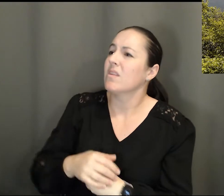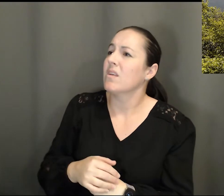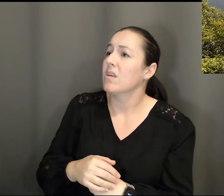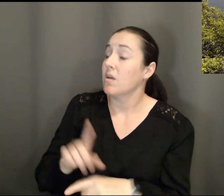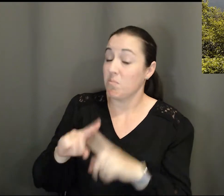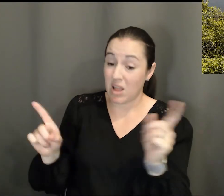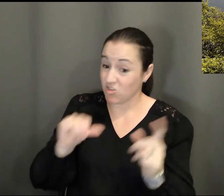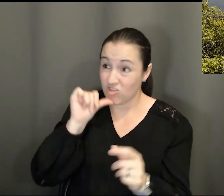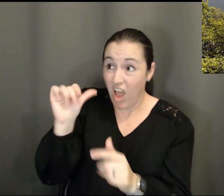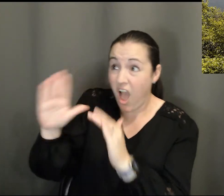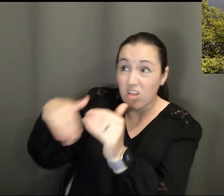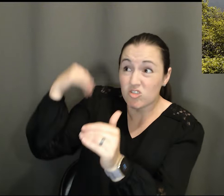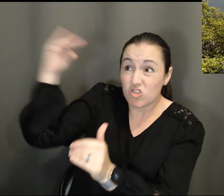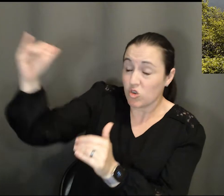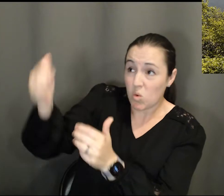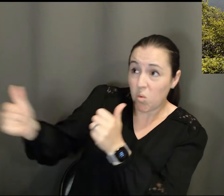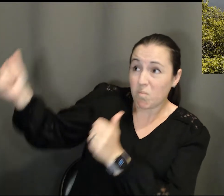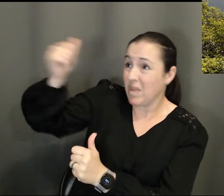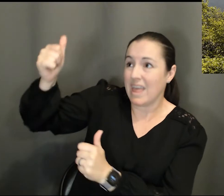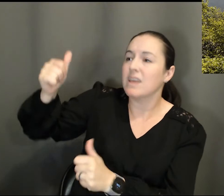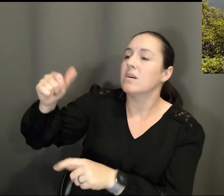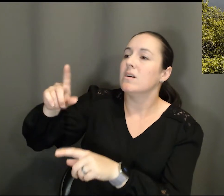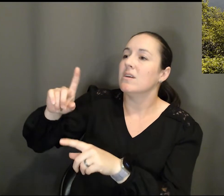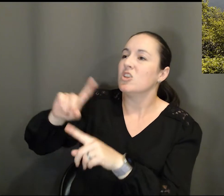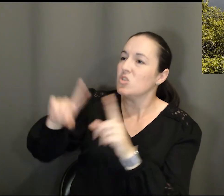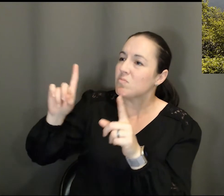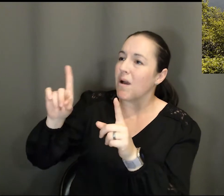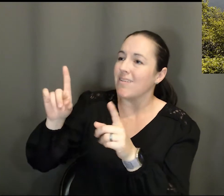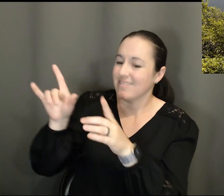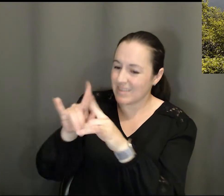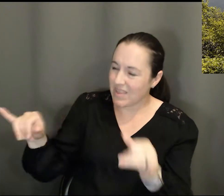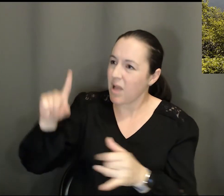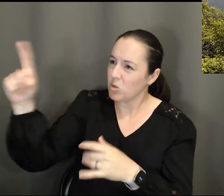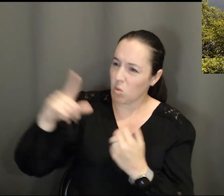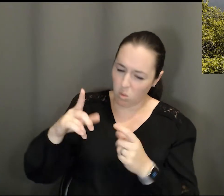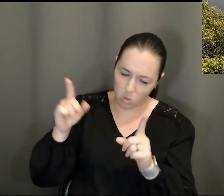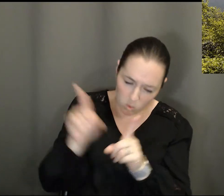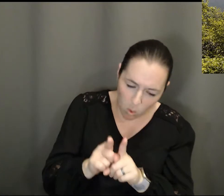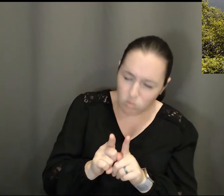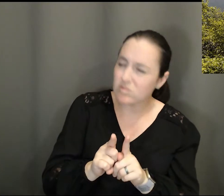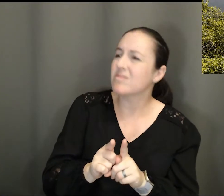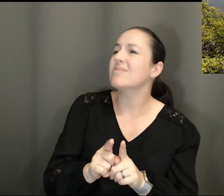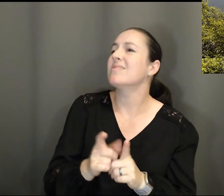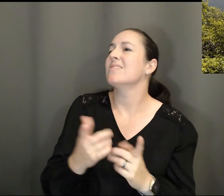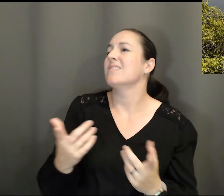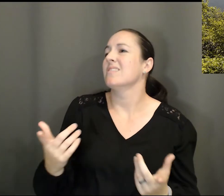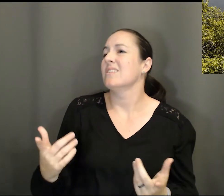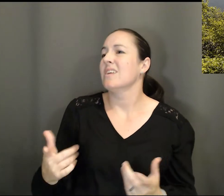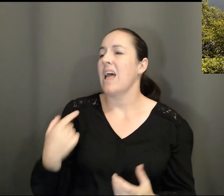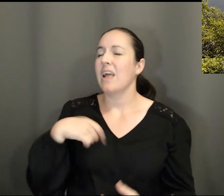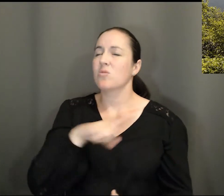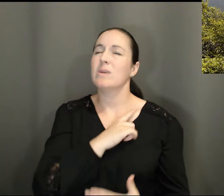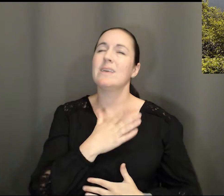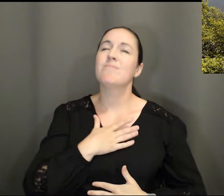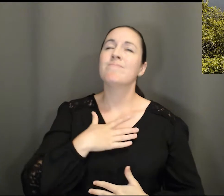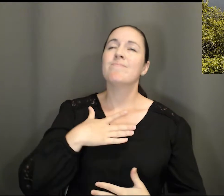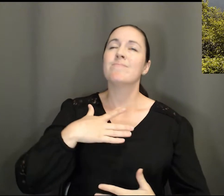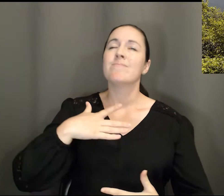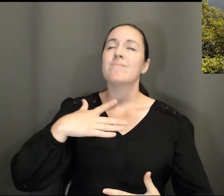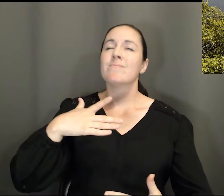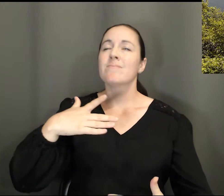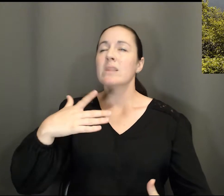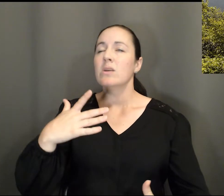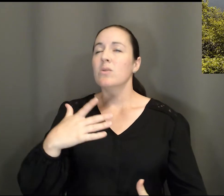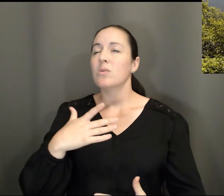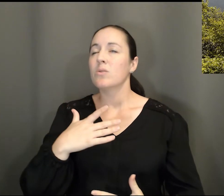big to be so close to us. So in these moments, God, when we breathe you in and breathe you out, may you do what only you